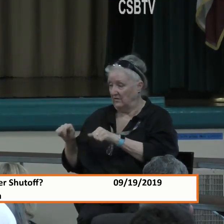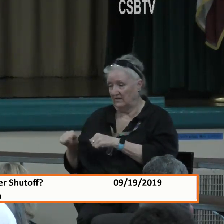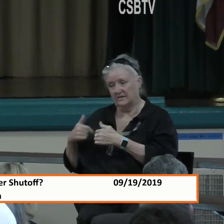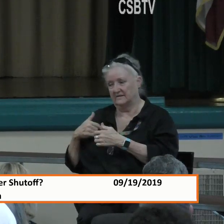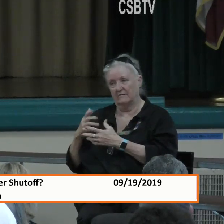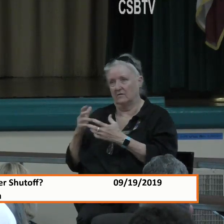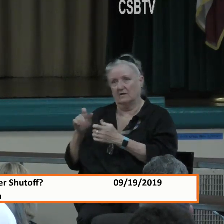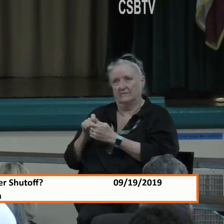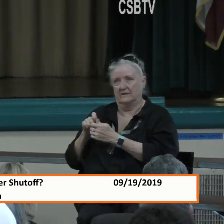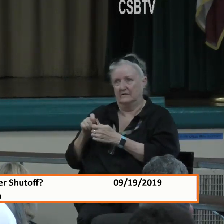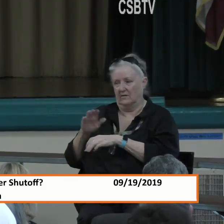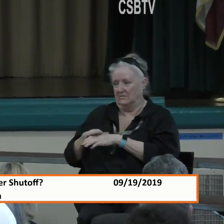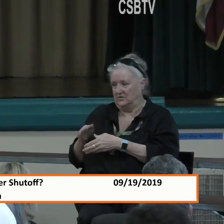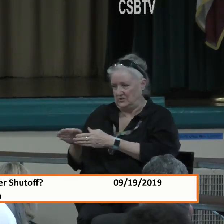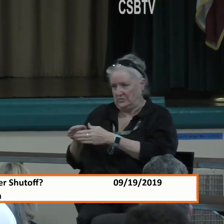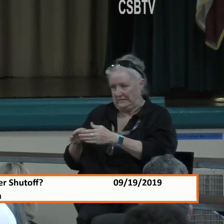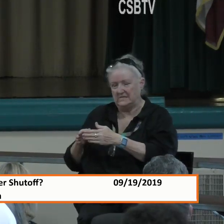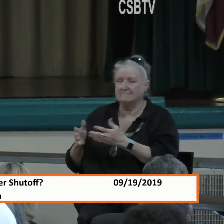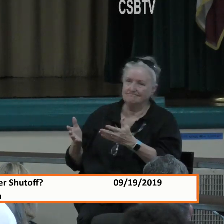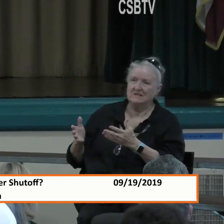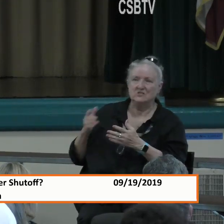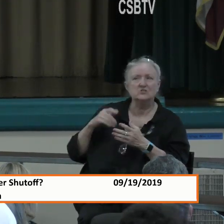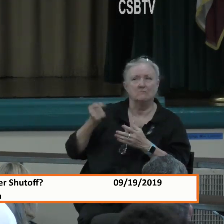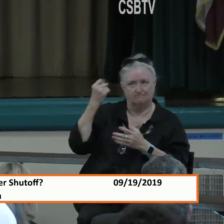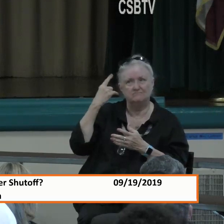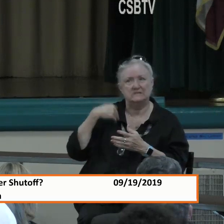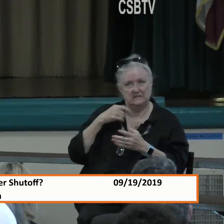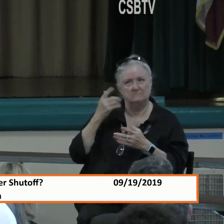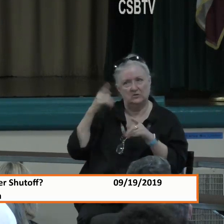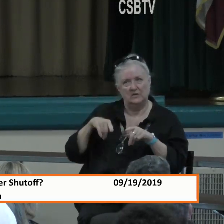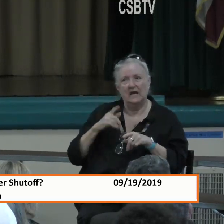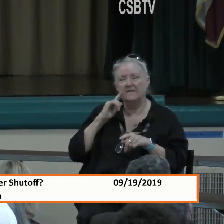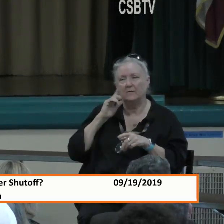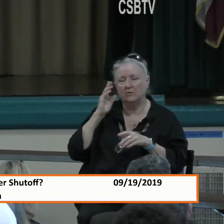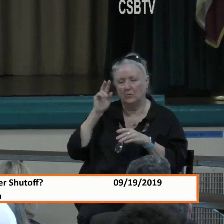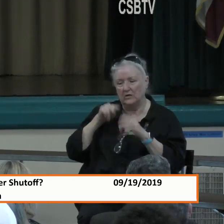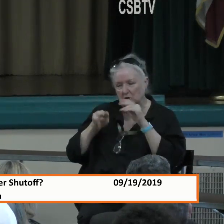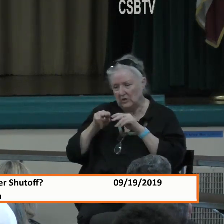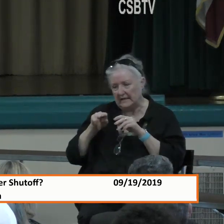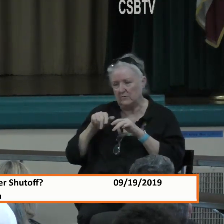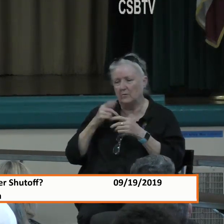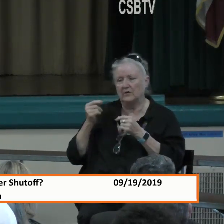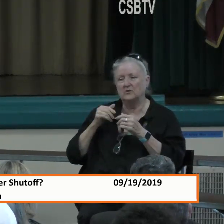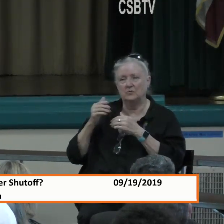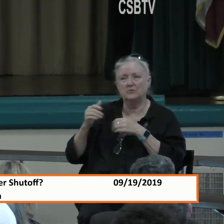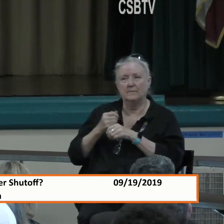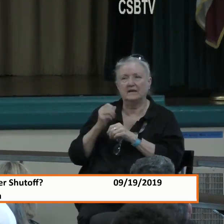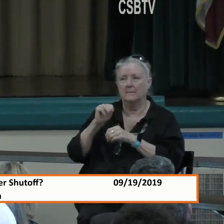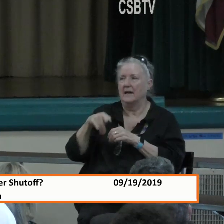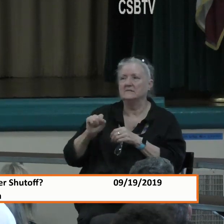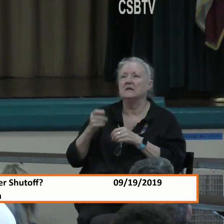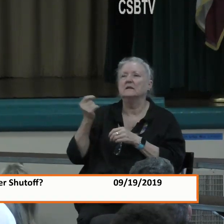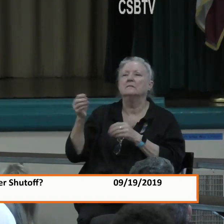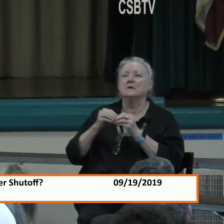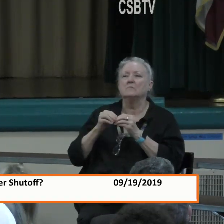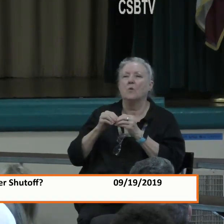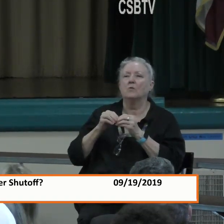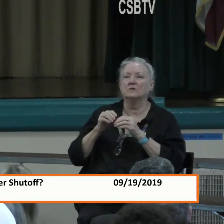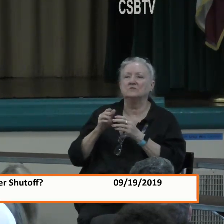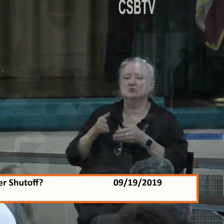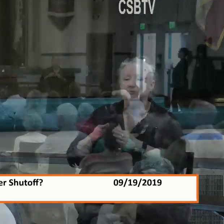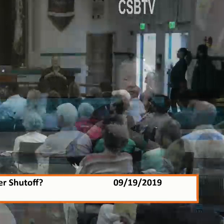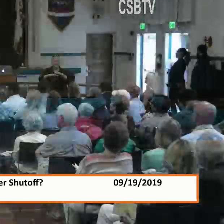street detail. So I definitely hear you on that one. I think we're going to look at what we can do to make the maps a little bit more street level detail.